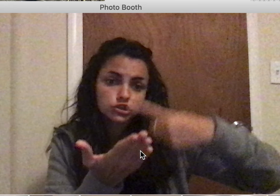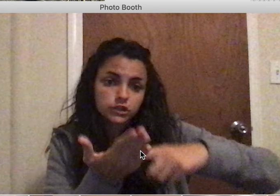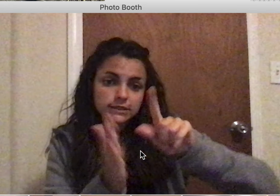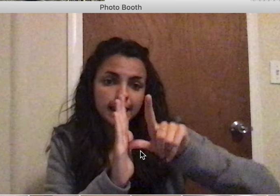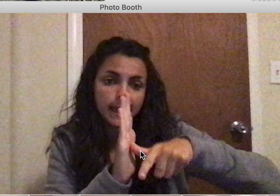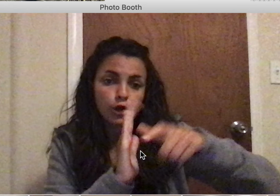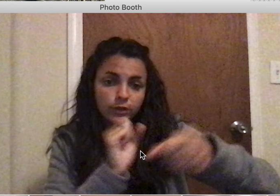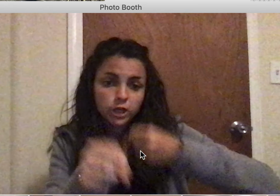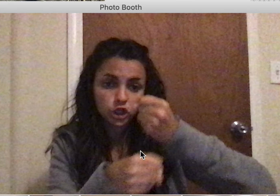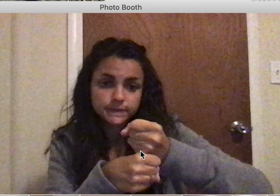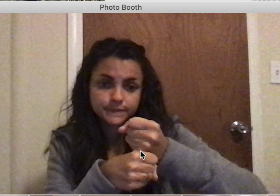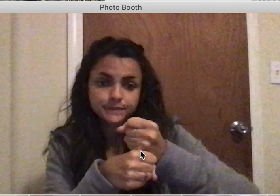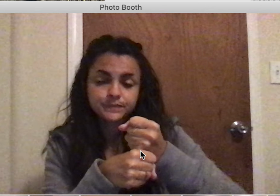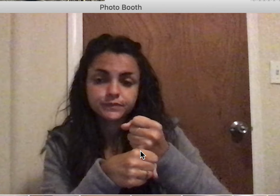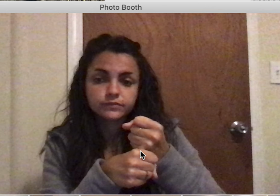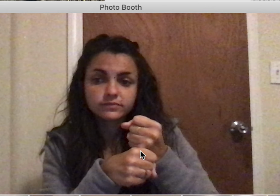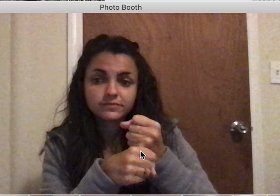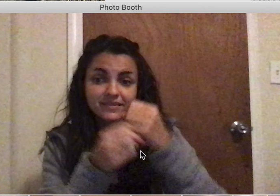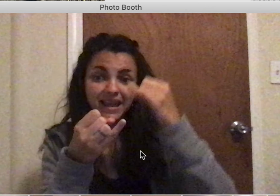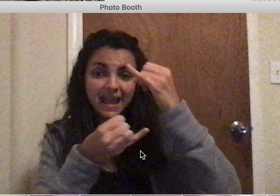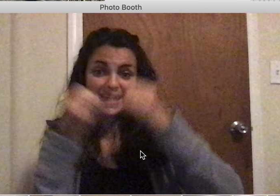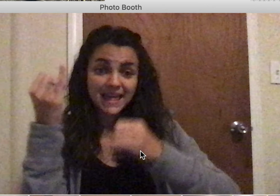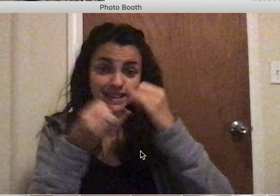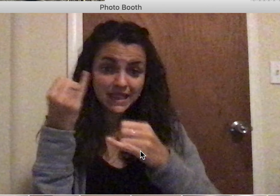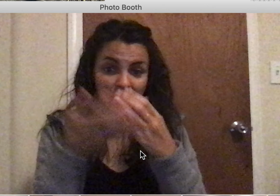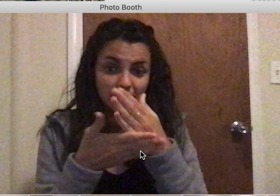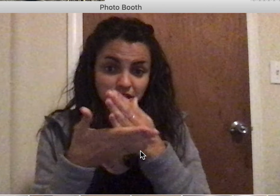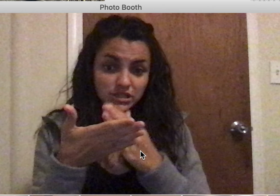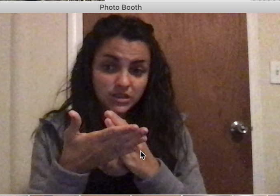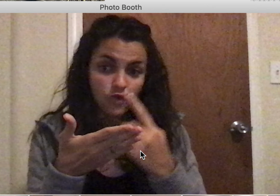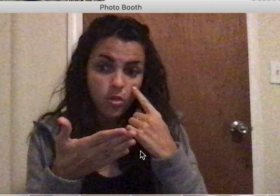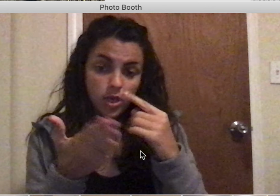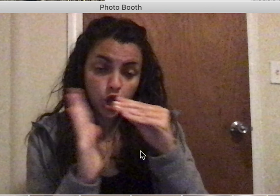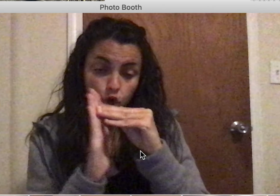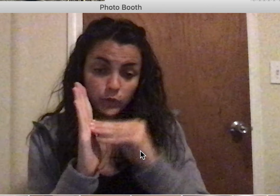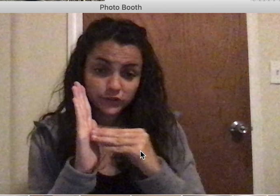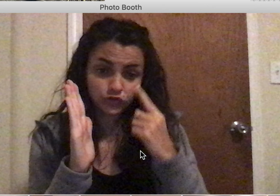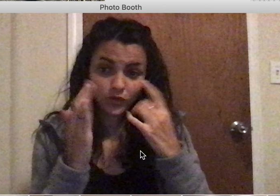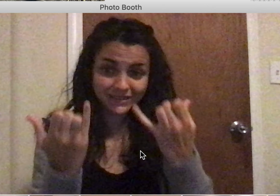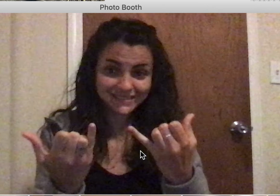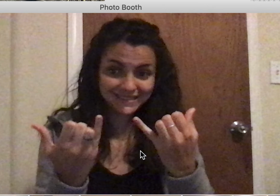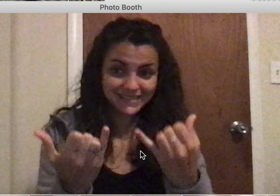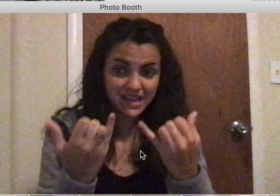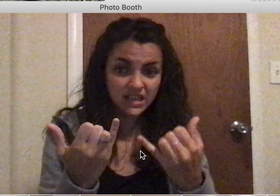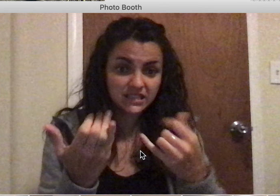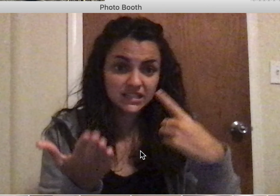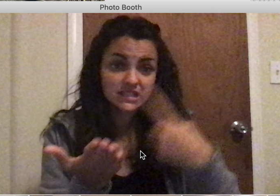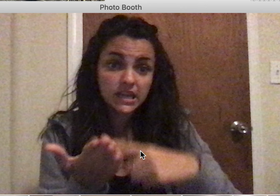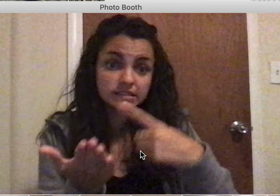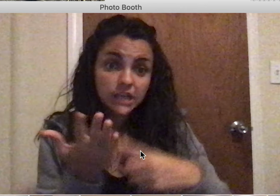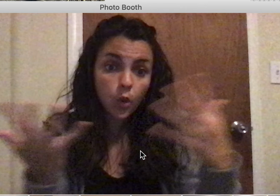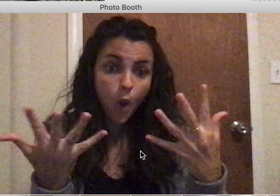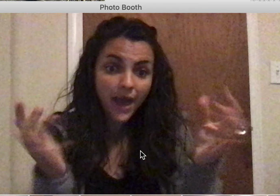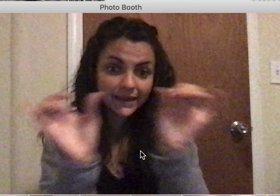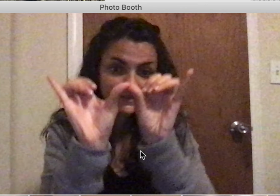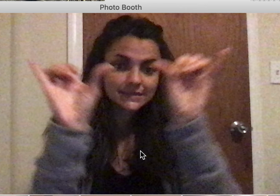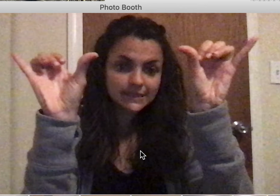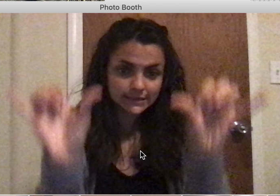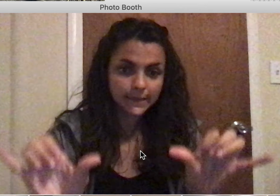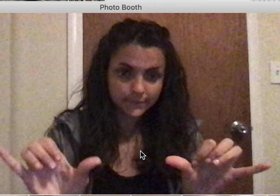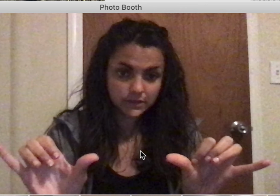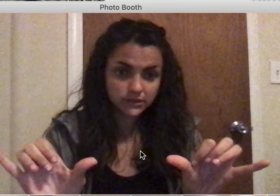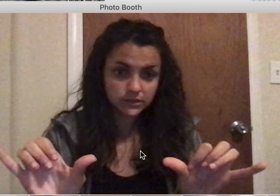And the last part of the notes for today is talking about systems. All right. So this also ties